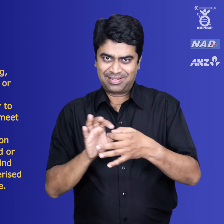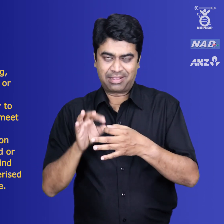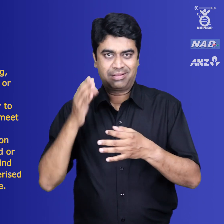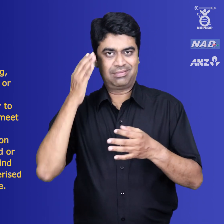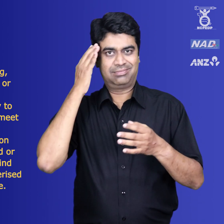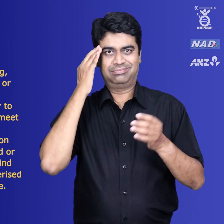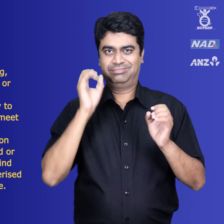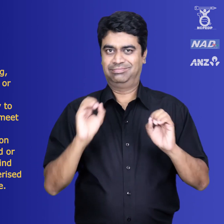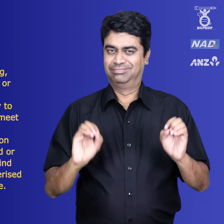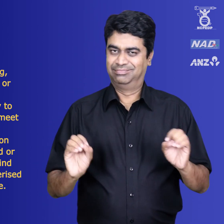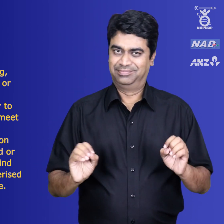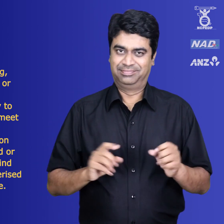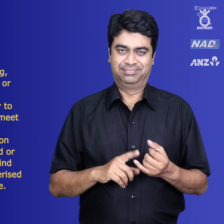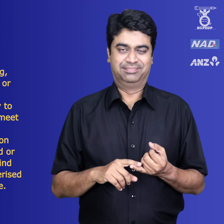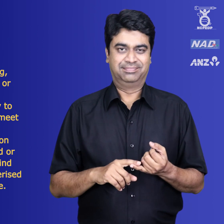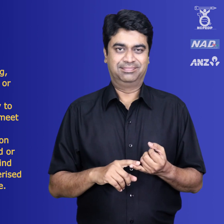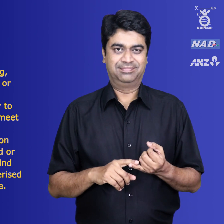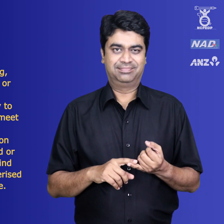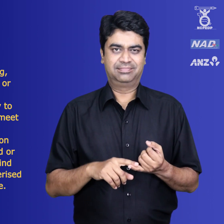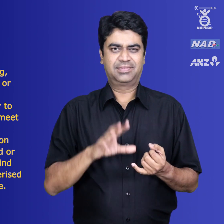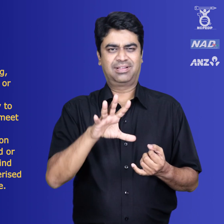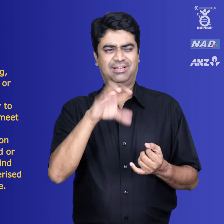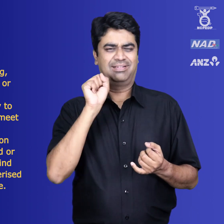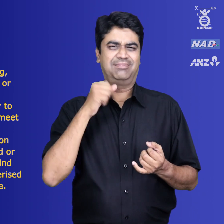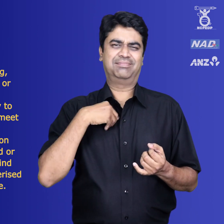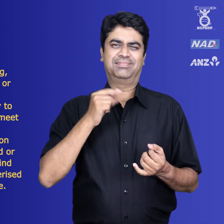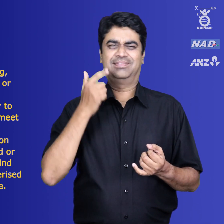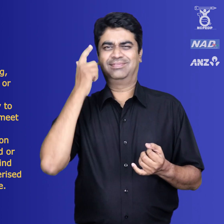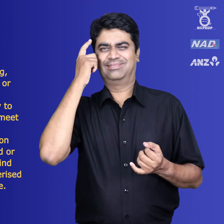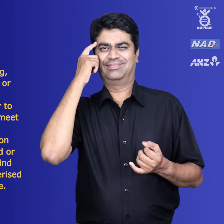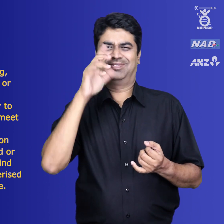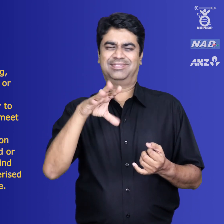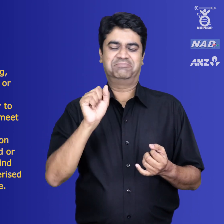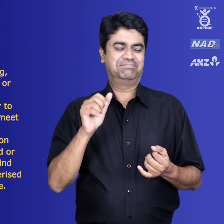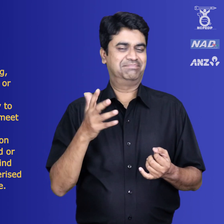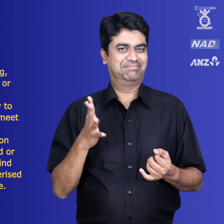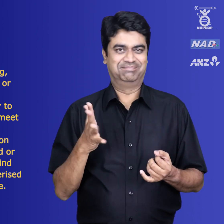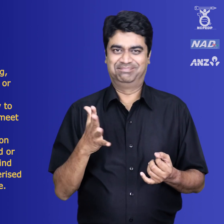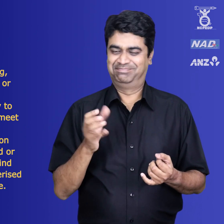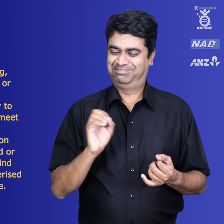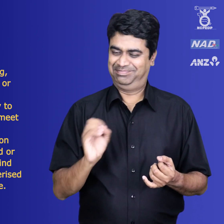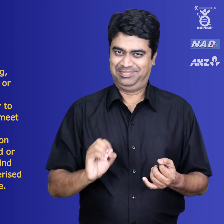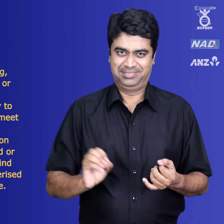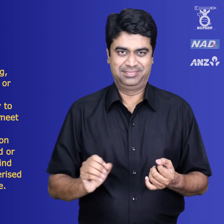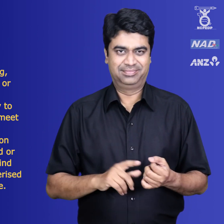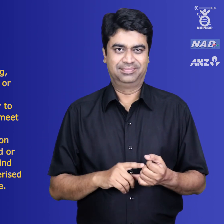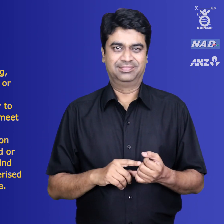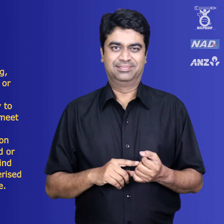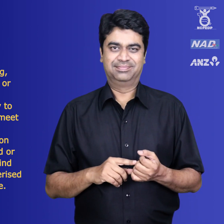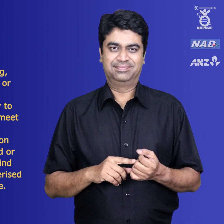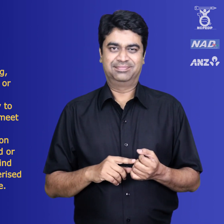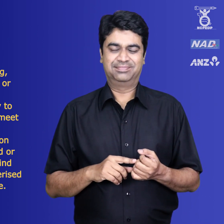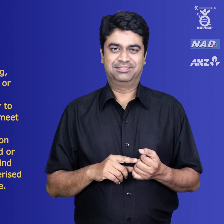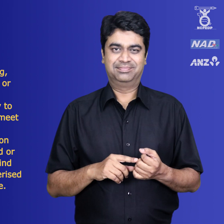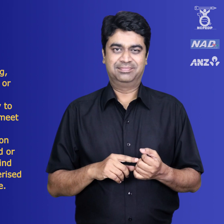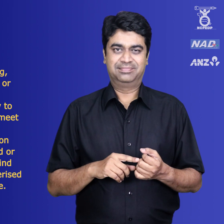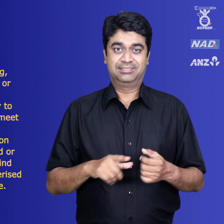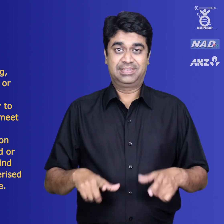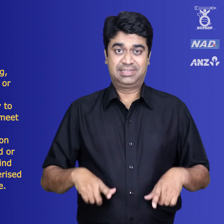but does not include retardation, which is a condition of arrested or incomplete development of mind